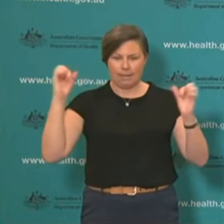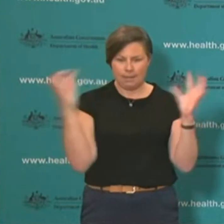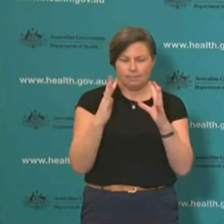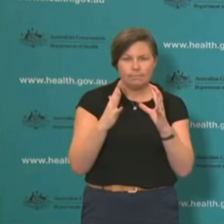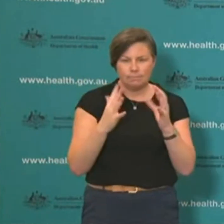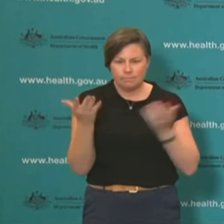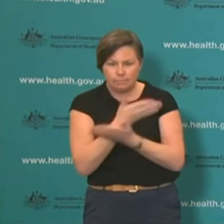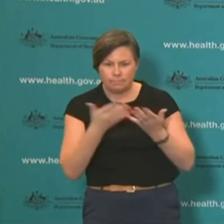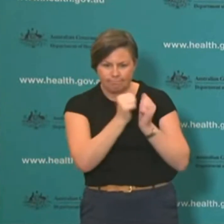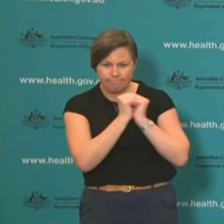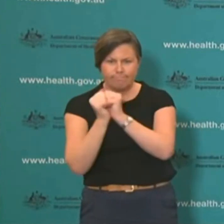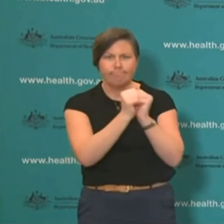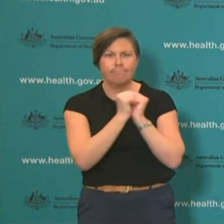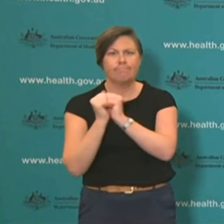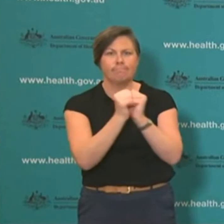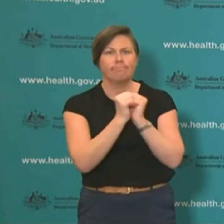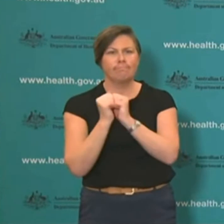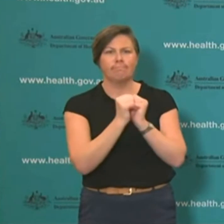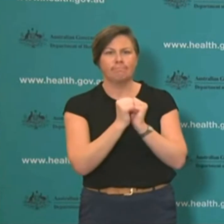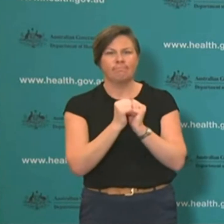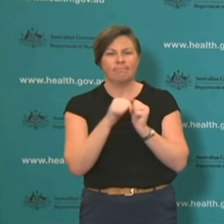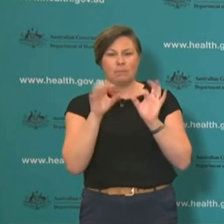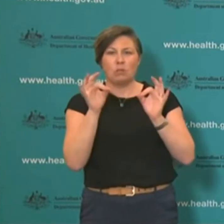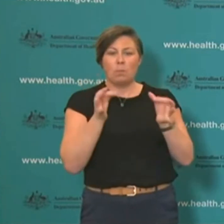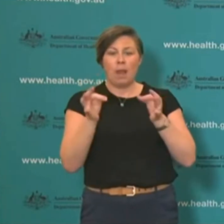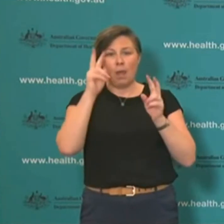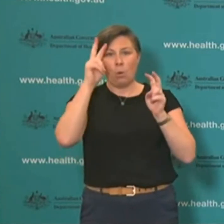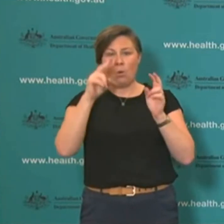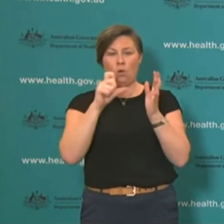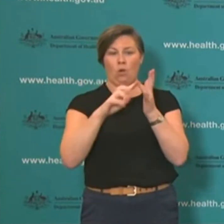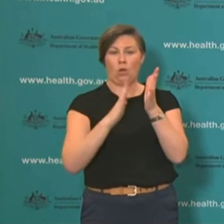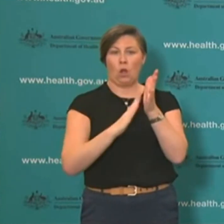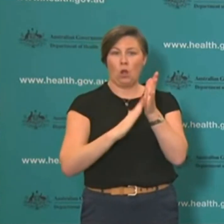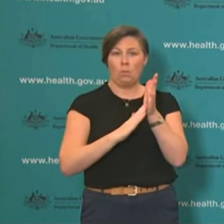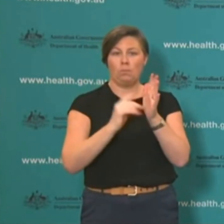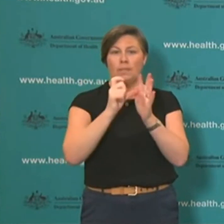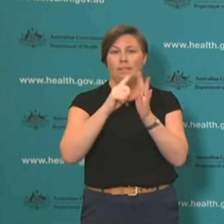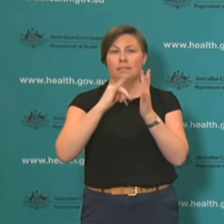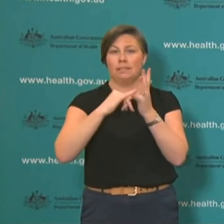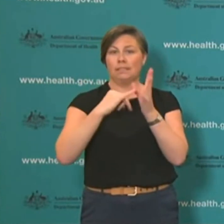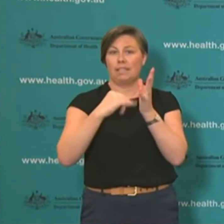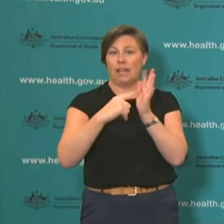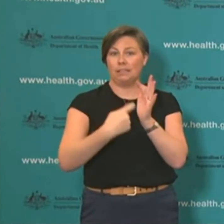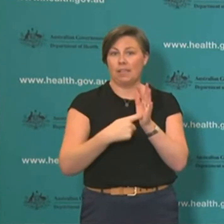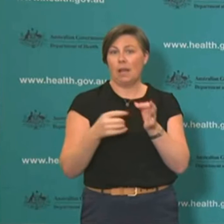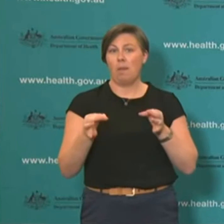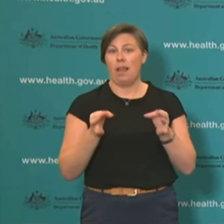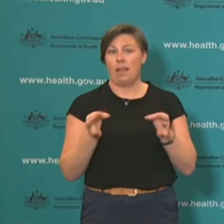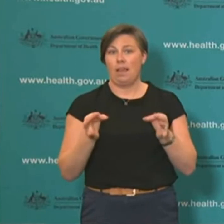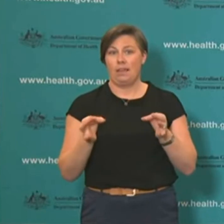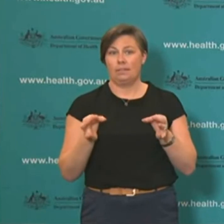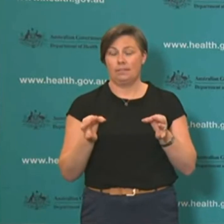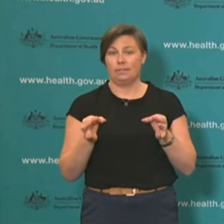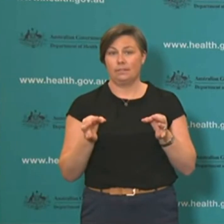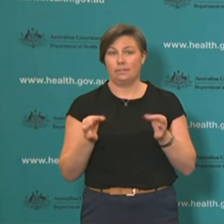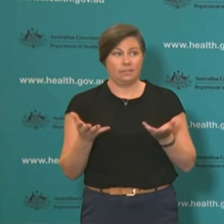have a plan attached to it. It's called ComDis Plan, or Com Disaster Plan, which was activated on March 23rd by the Director General of the Emergency Management